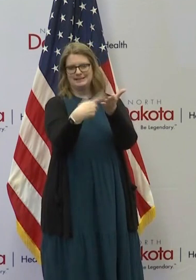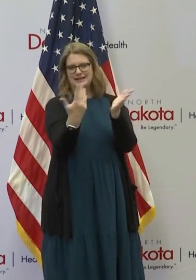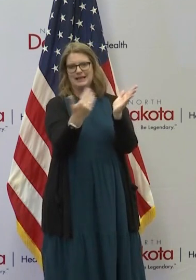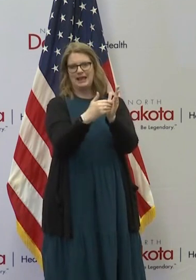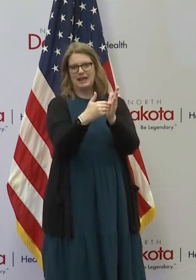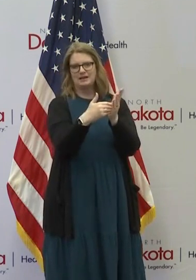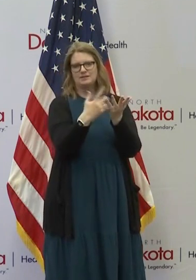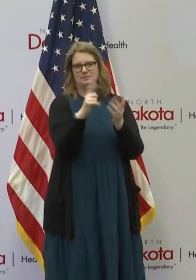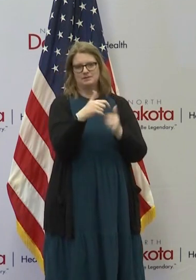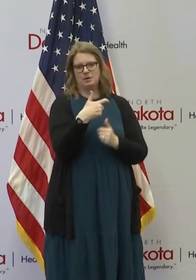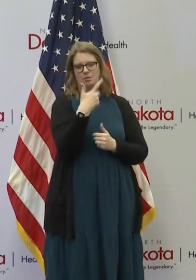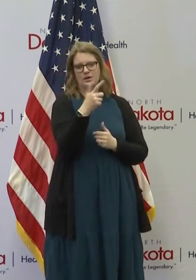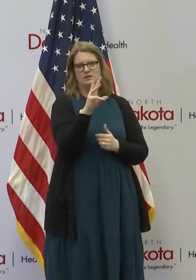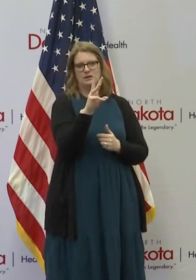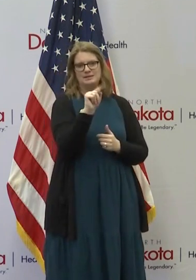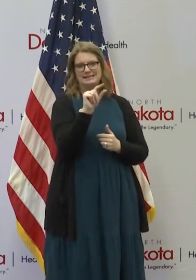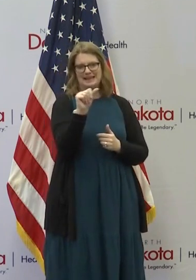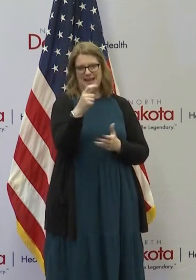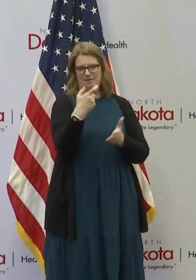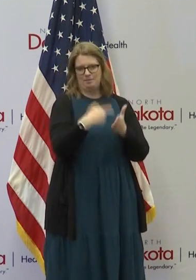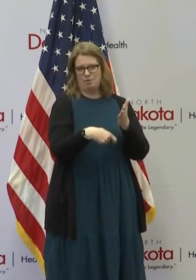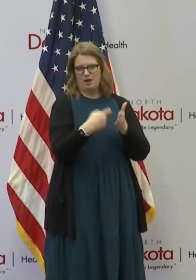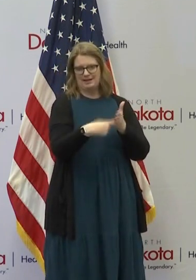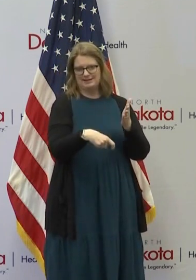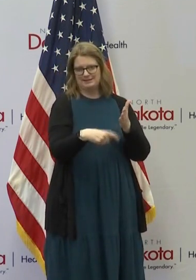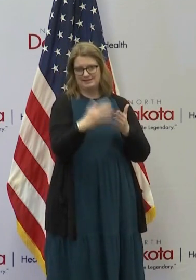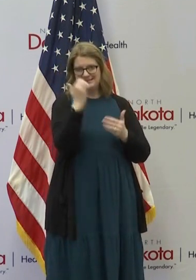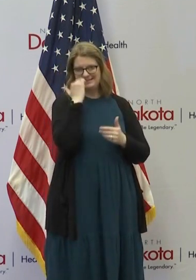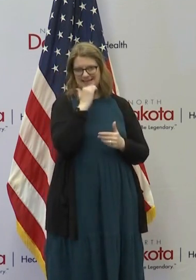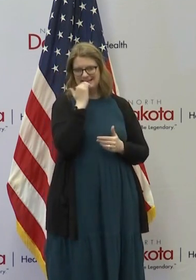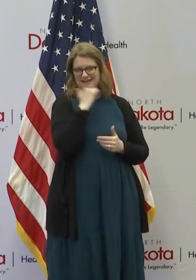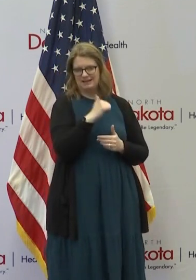the call. He must be watching the WTA price every day,